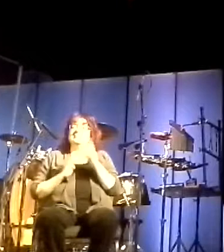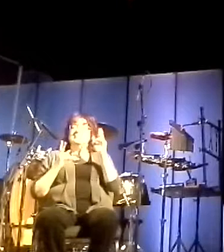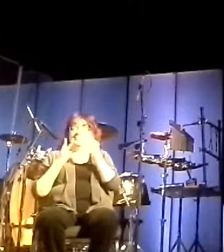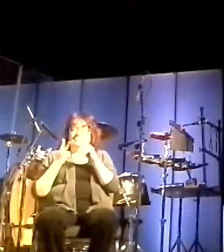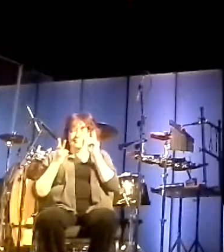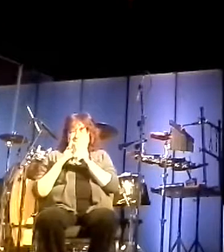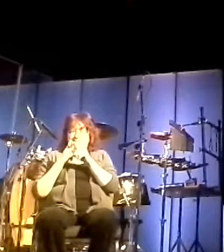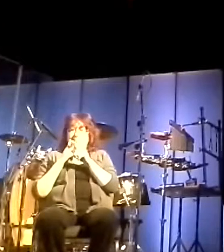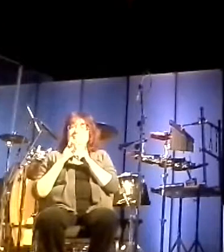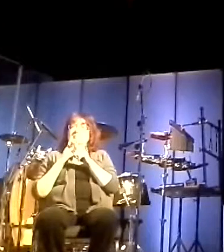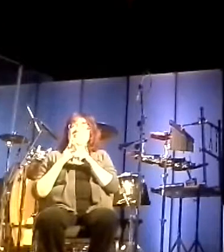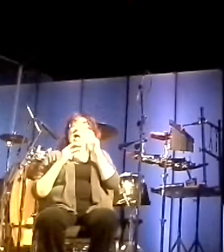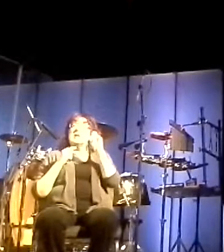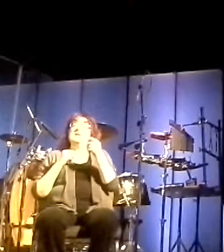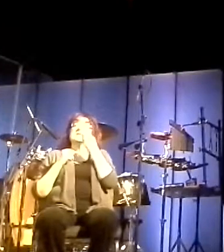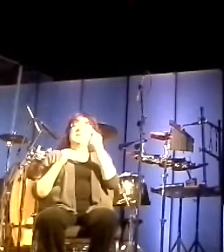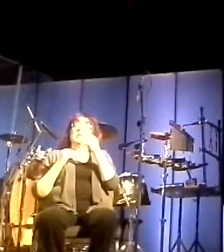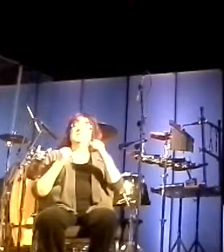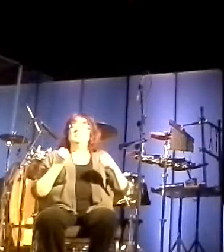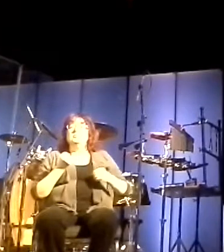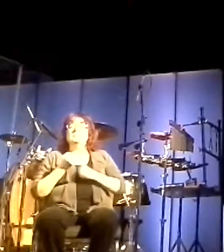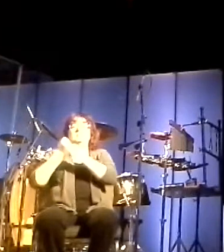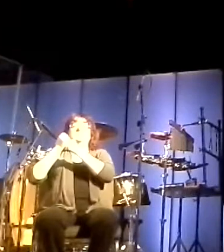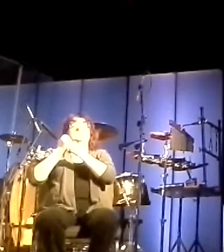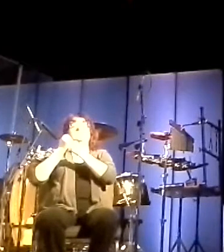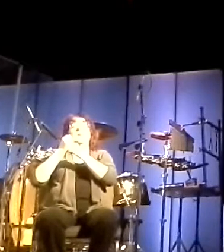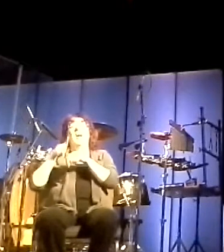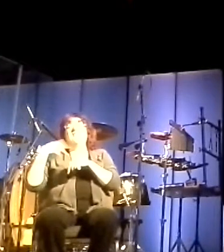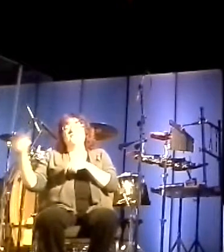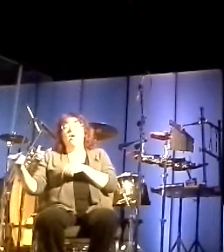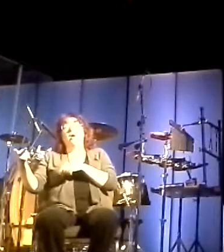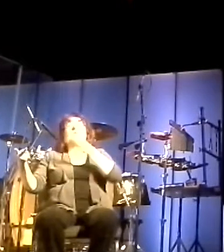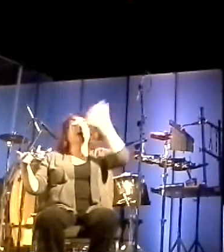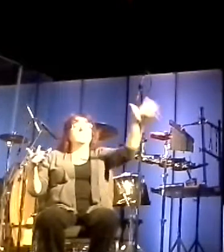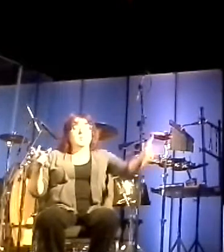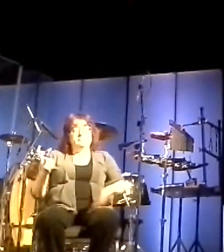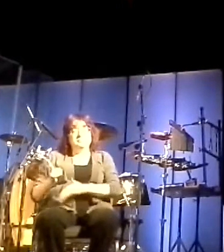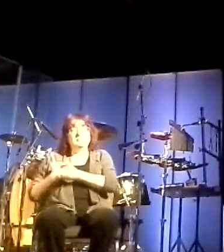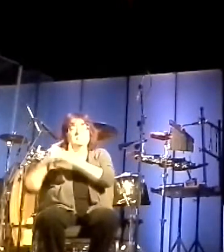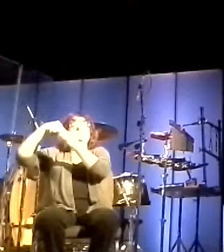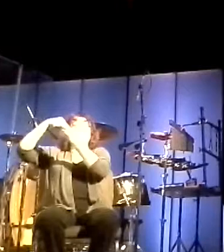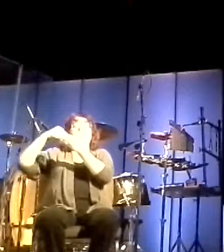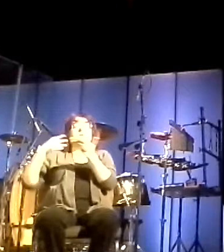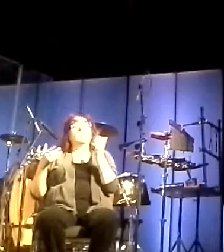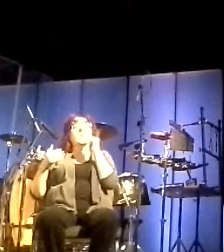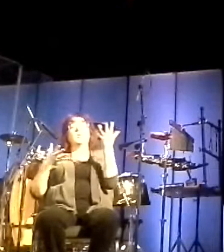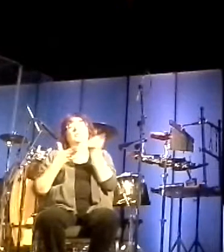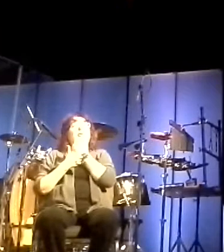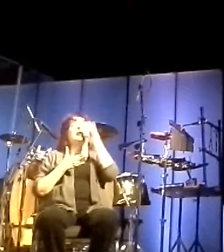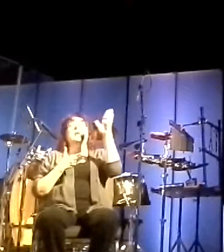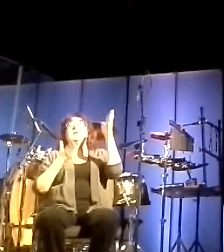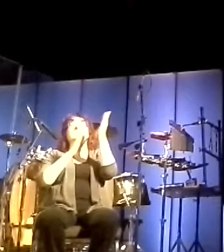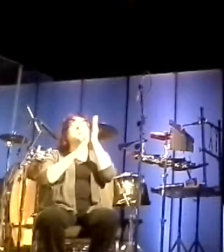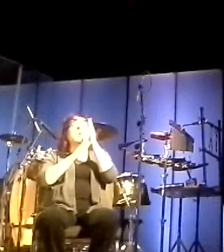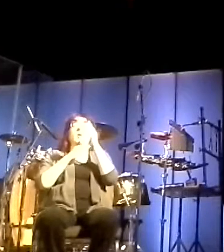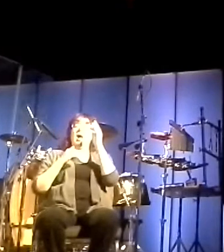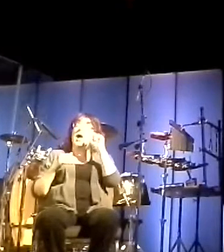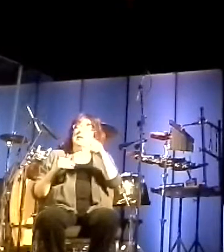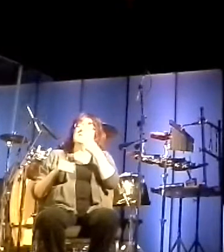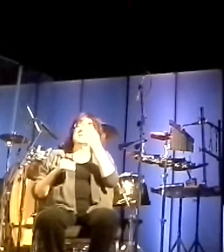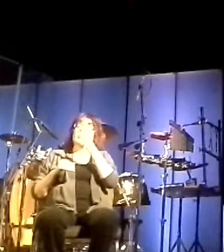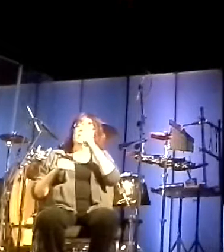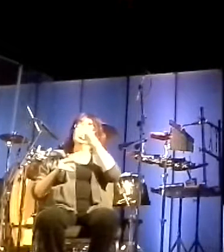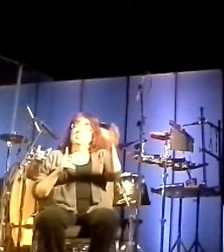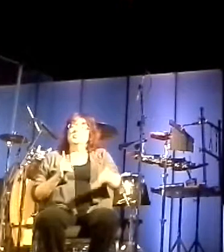secondly, I need someone to pick me up. Because all of us fall. All of us have sinned and fallen short of the glory of God. And when I fall, I need someone to pick me